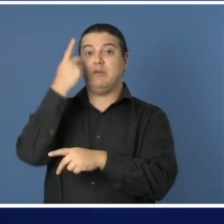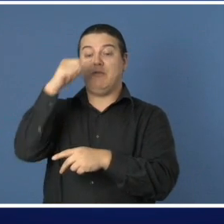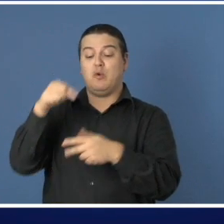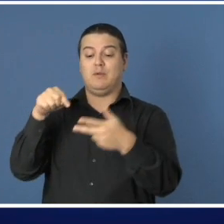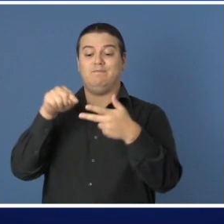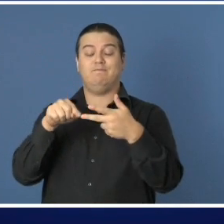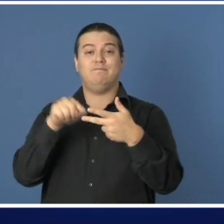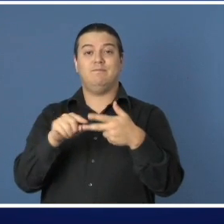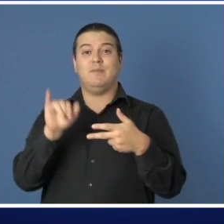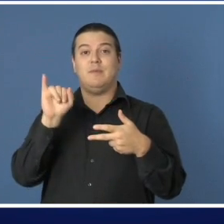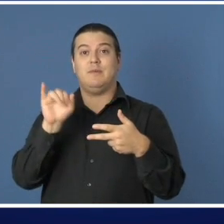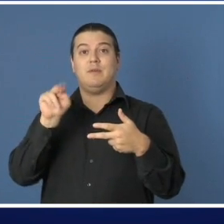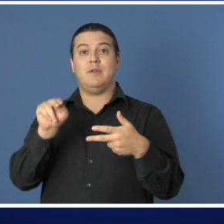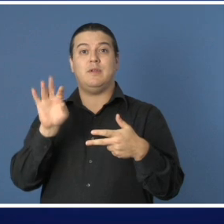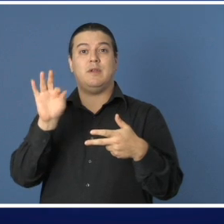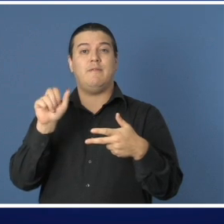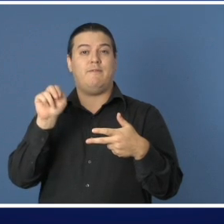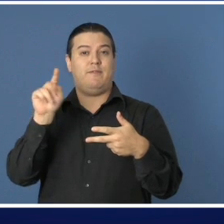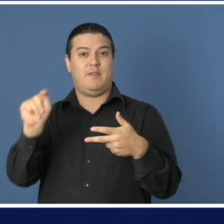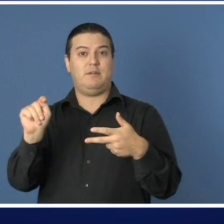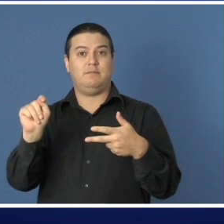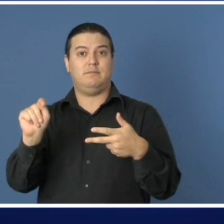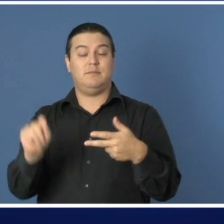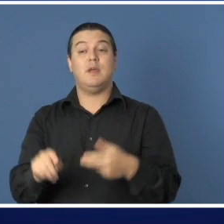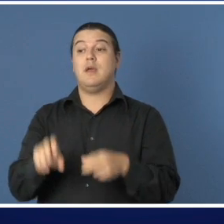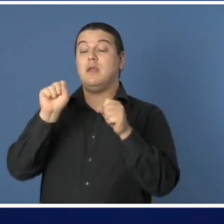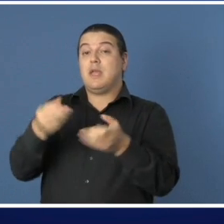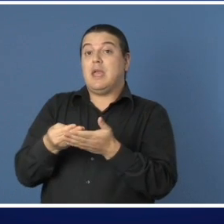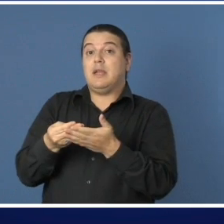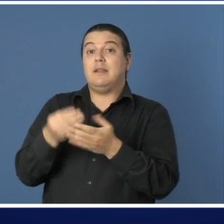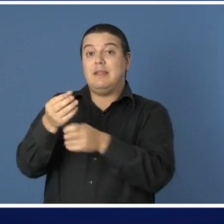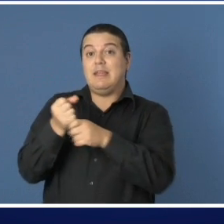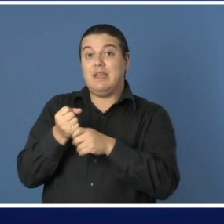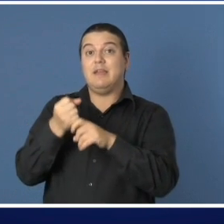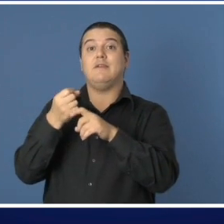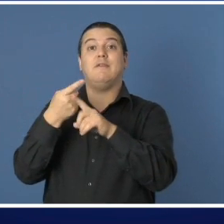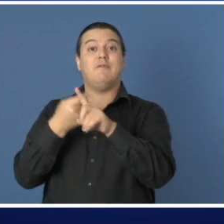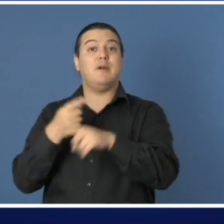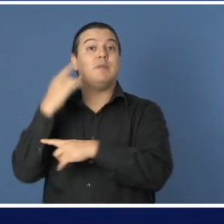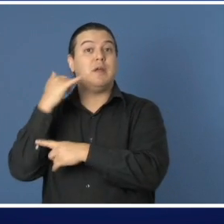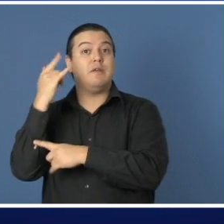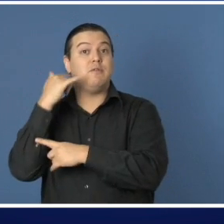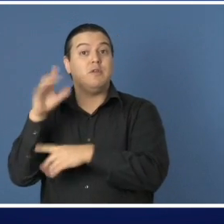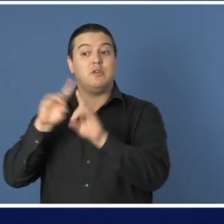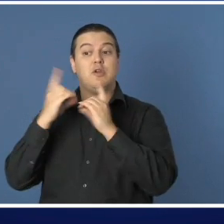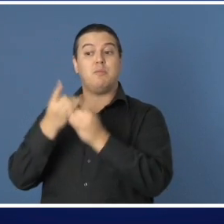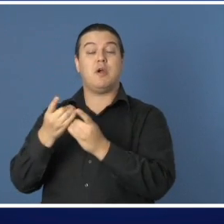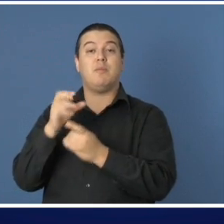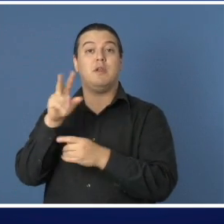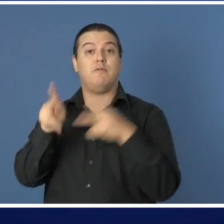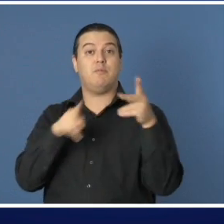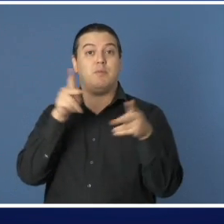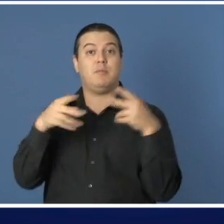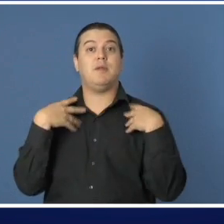botulism and is available from the California Department of Public Health.